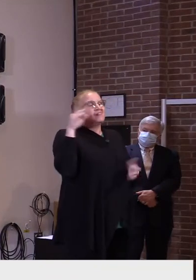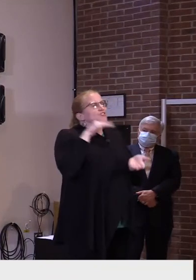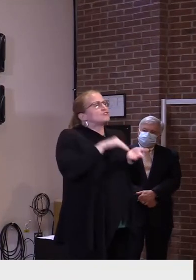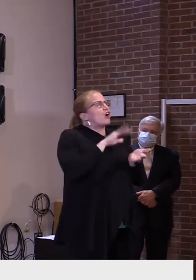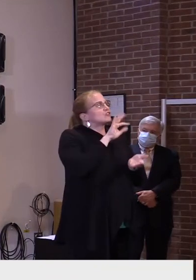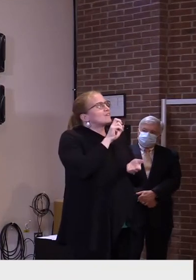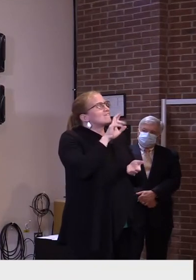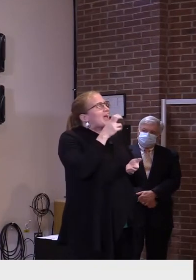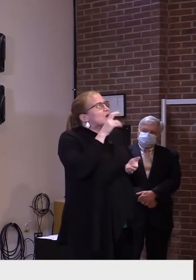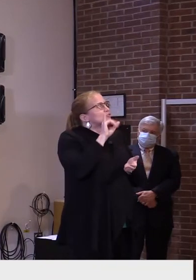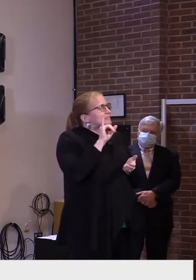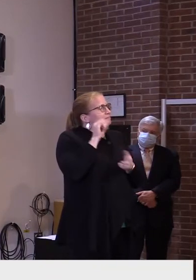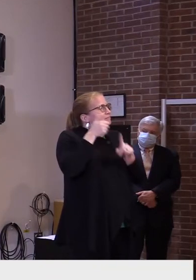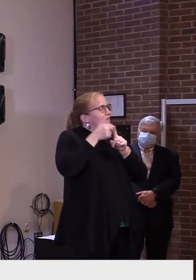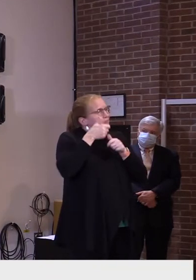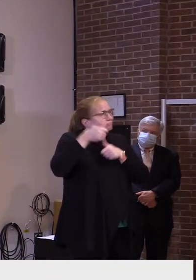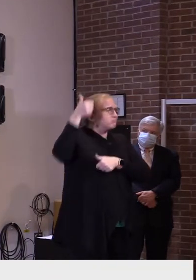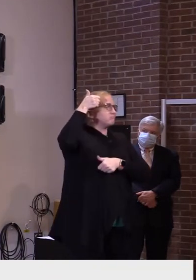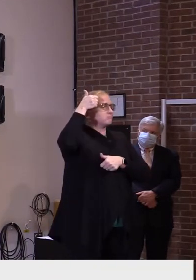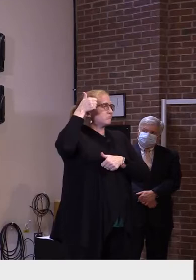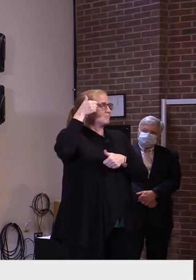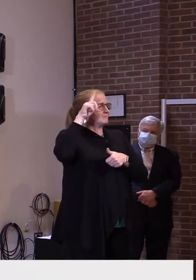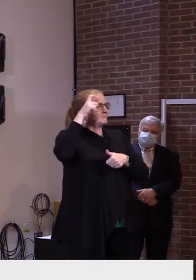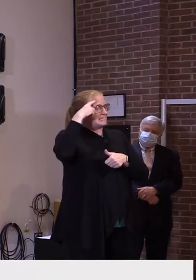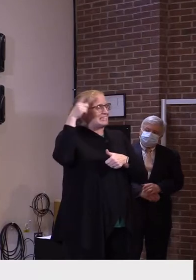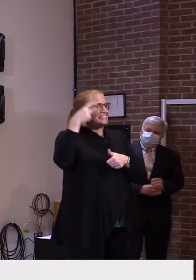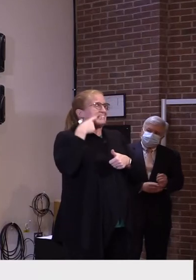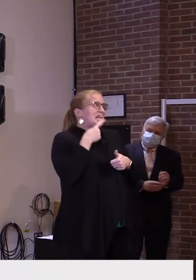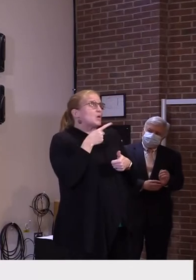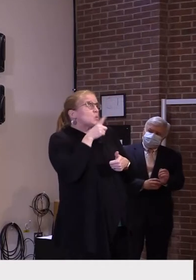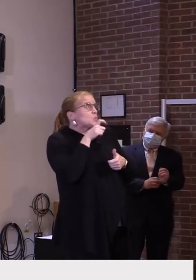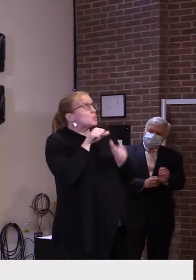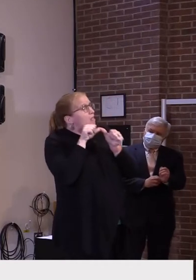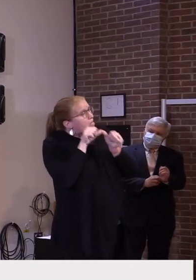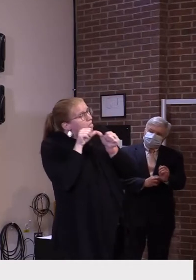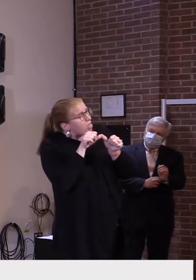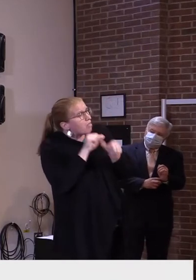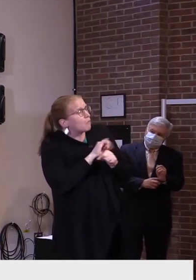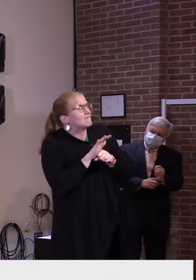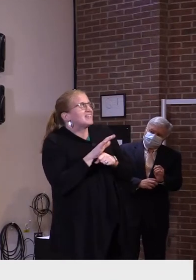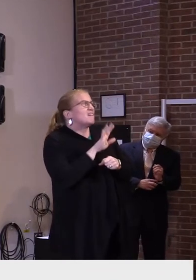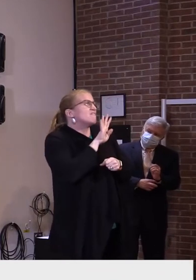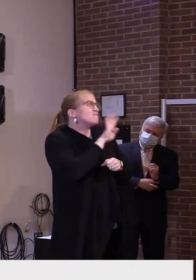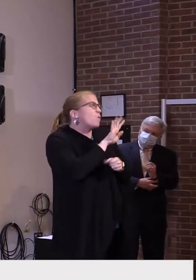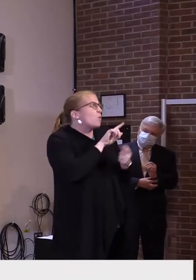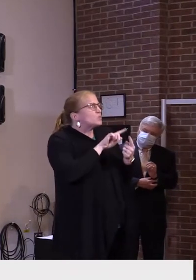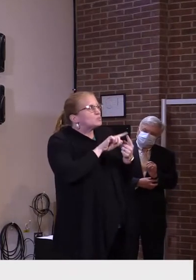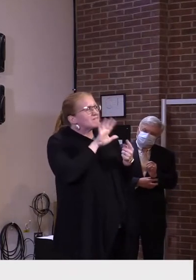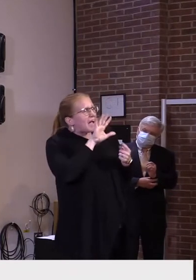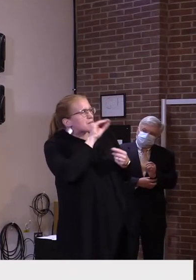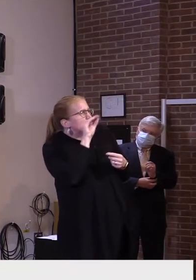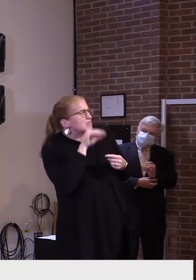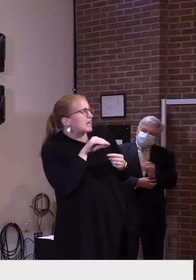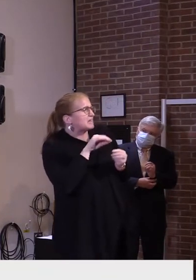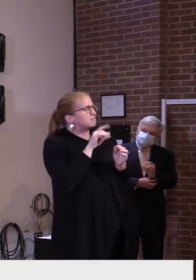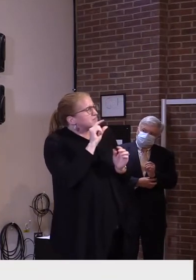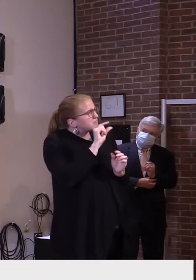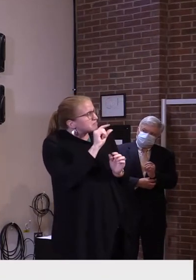again, for parents who are sitting on the fence, not wondering about vaccinating their 5 to 11-year-old,